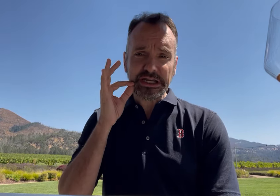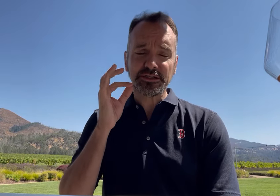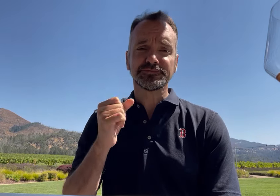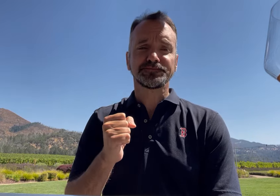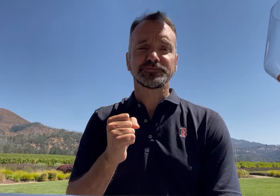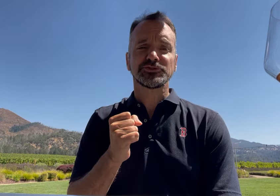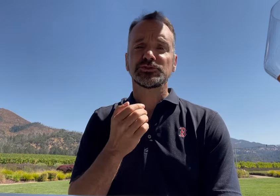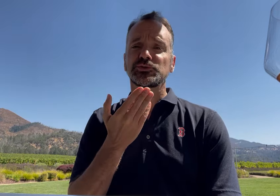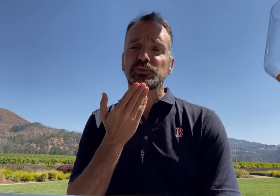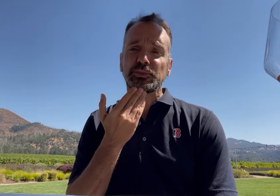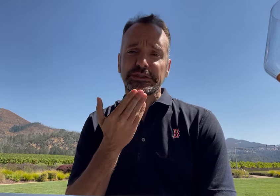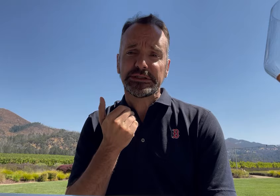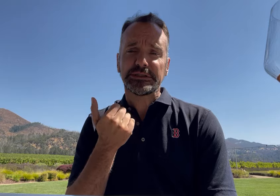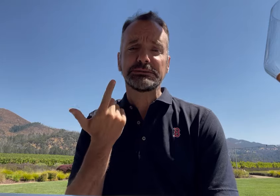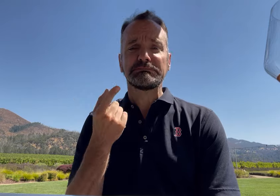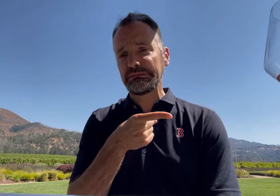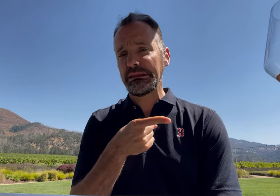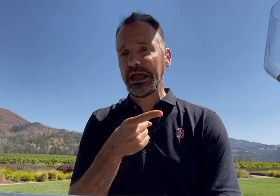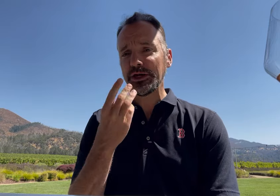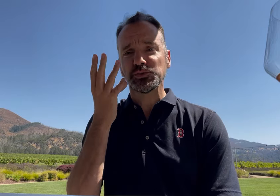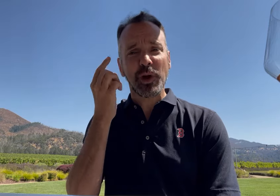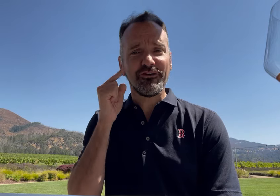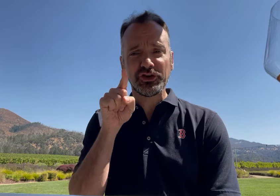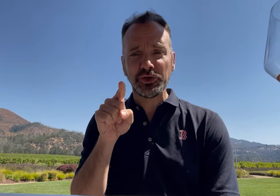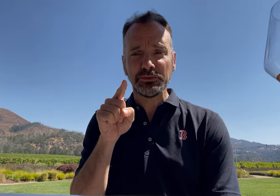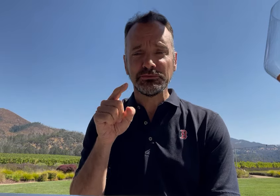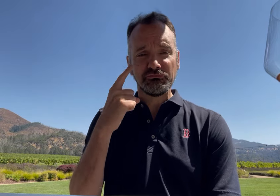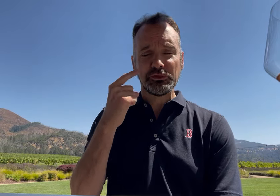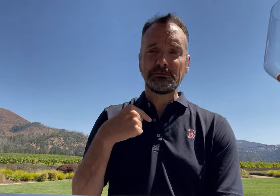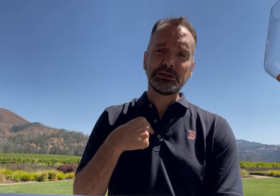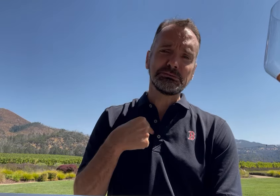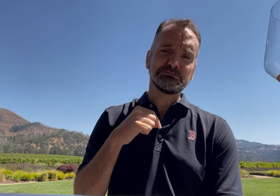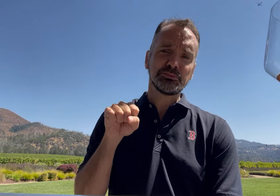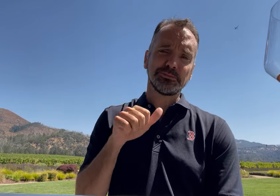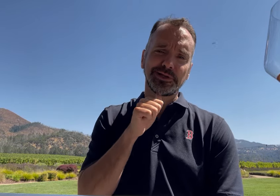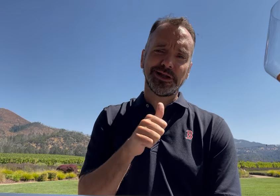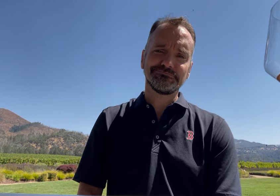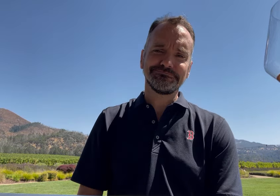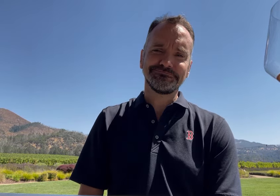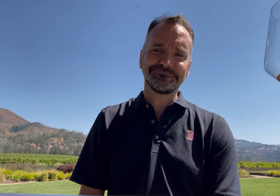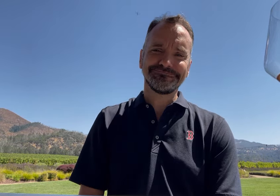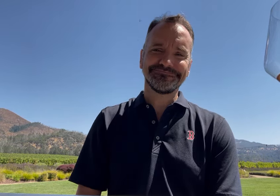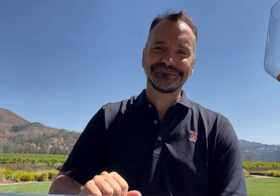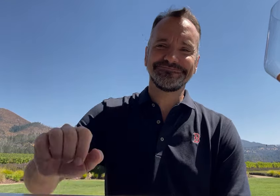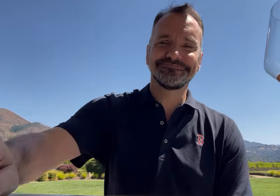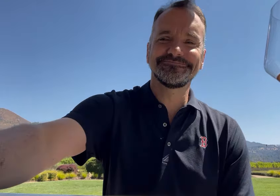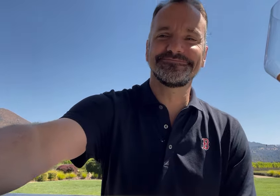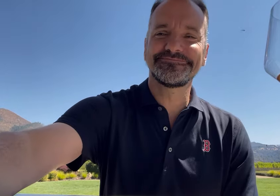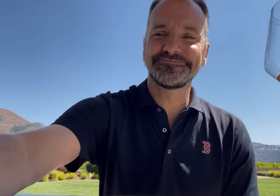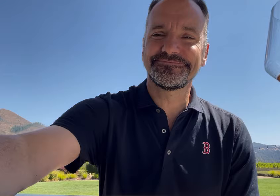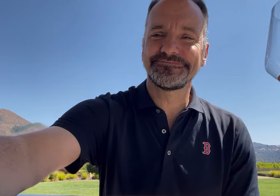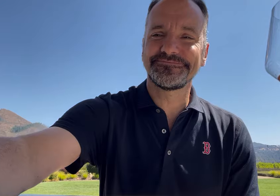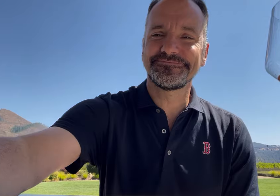If you like a fruity and sweet wine, this is the wine for you, but it's not the wine for me.